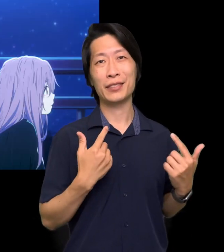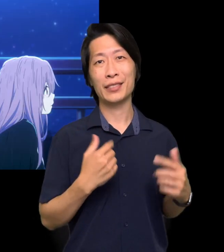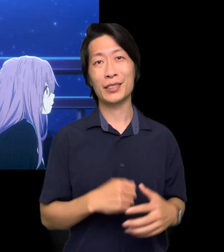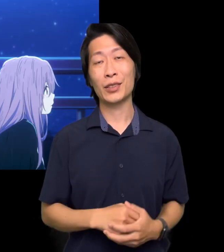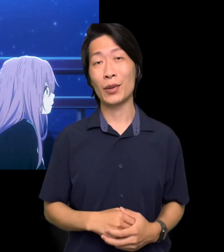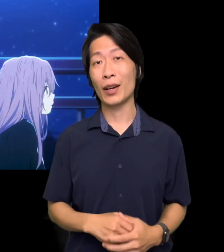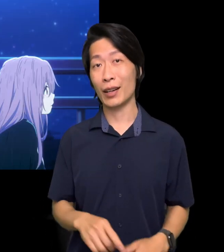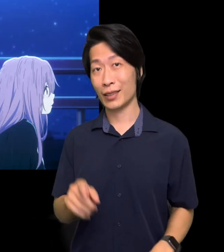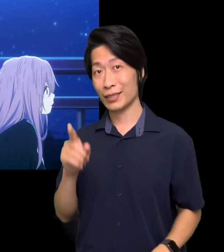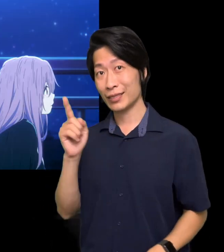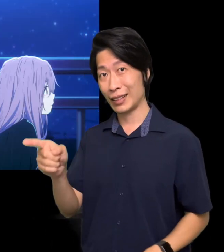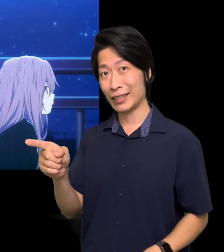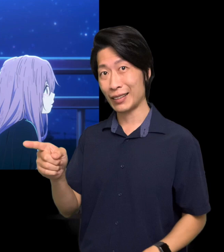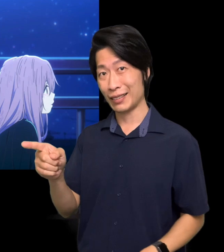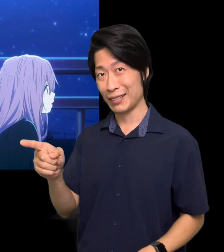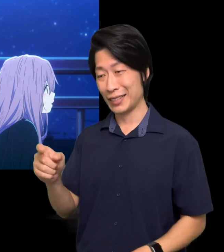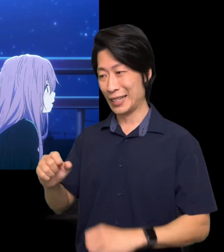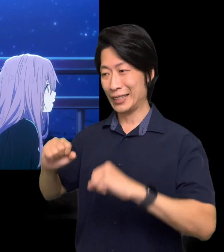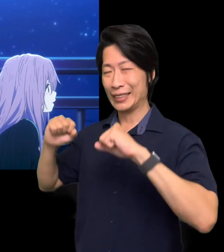Anata.